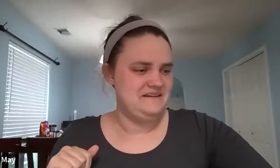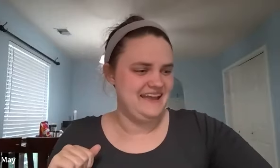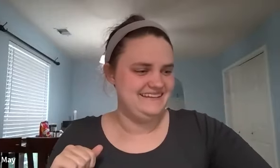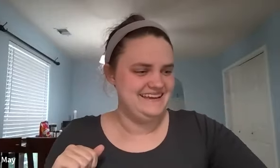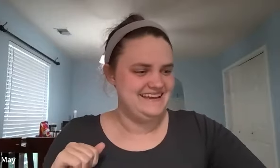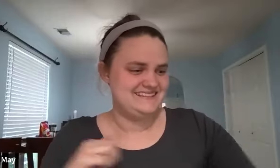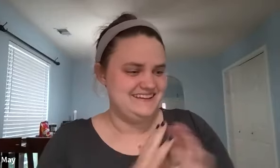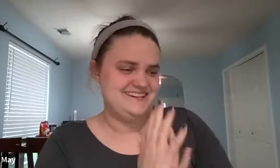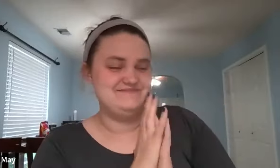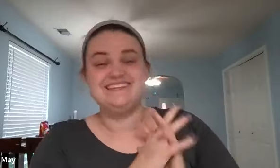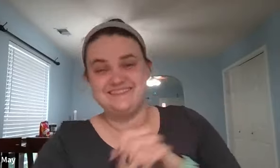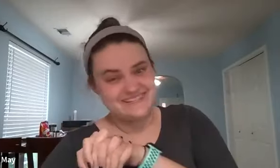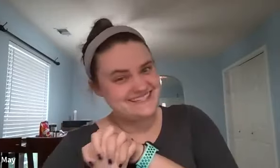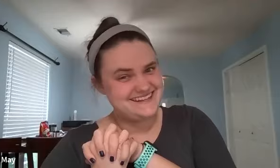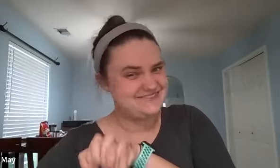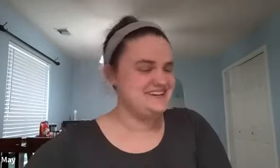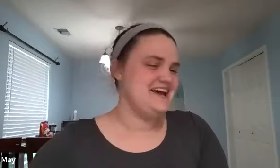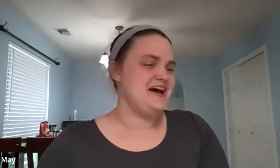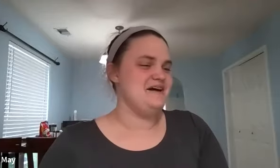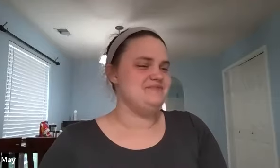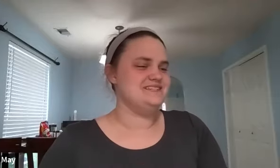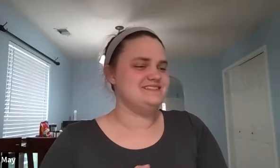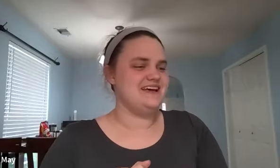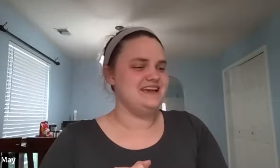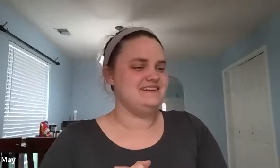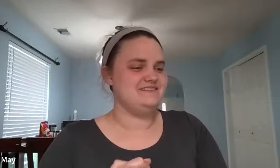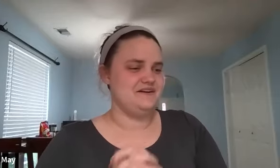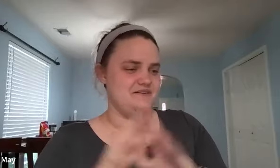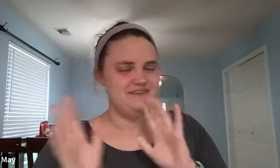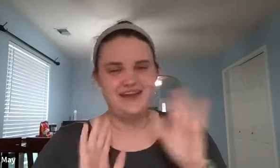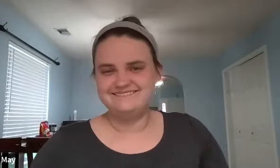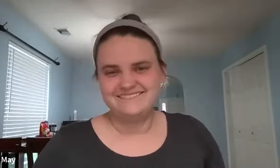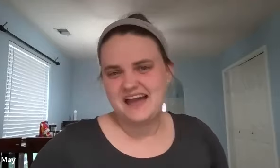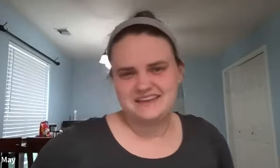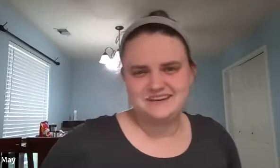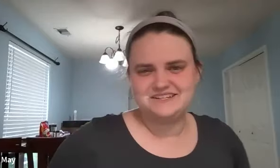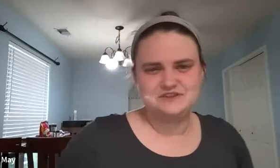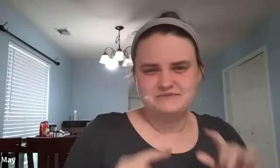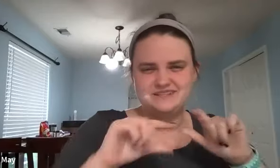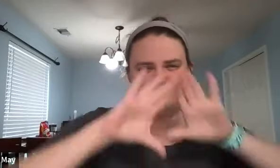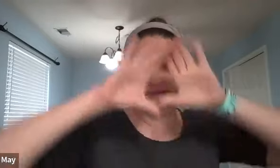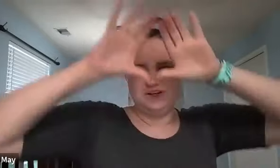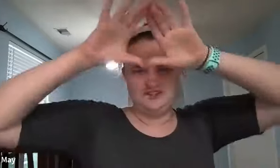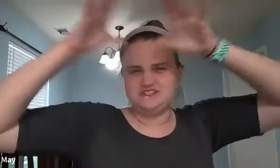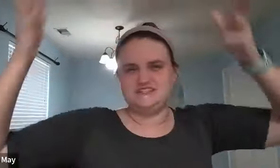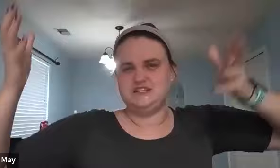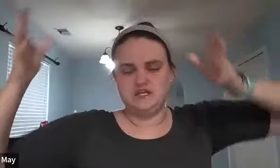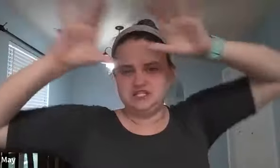Okay, so here comes the fun stuff. This is like, yeah, I can't even describe them because I put them under just this